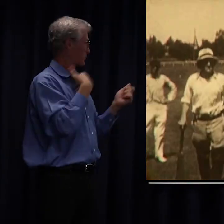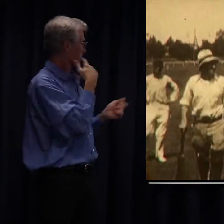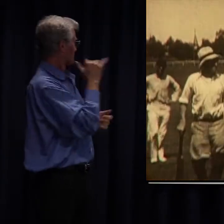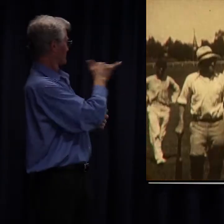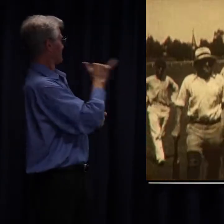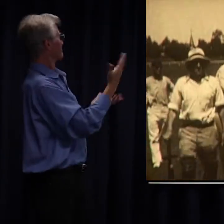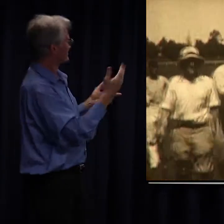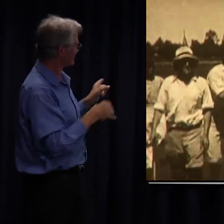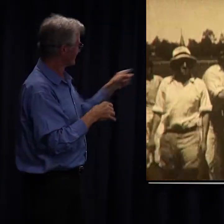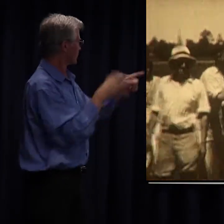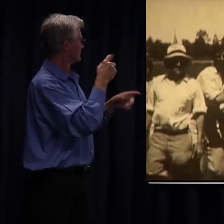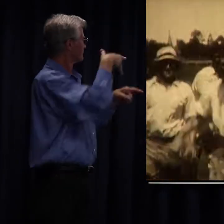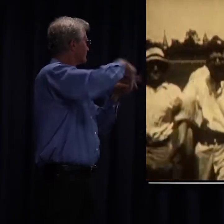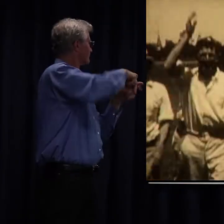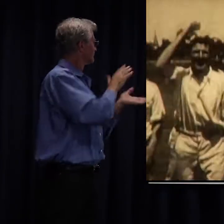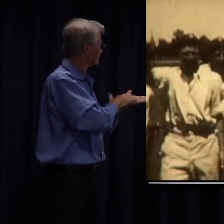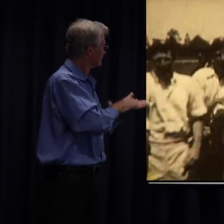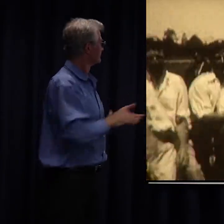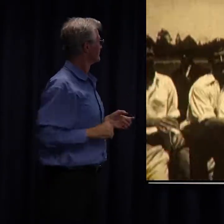where it is now on St Kilda Road.